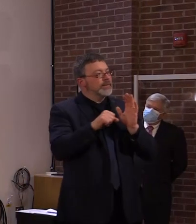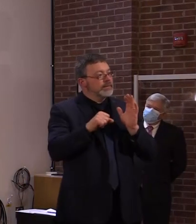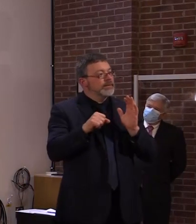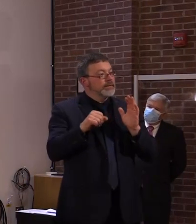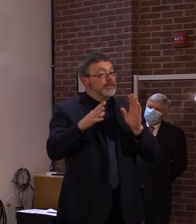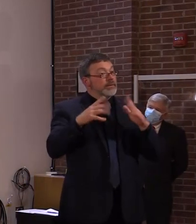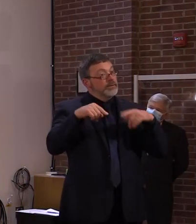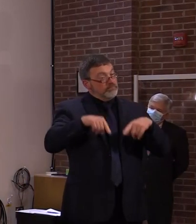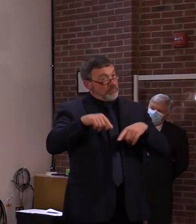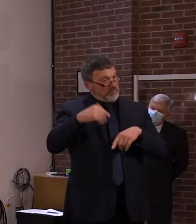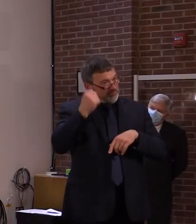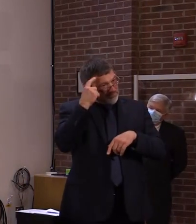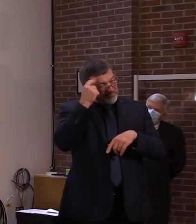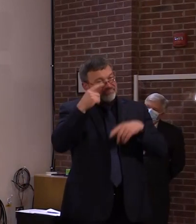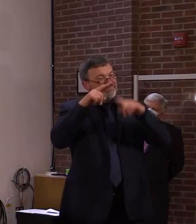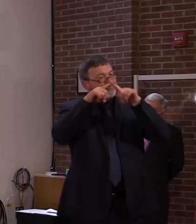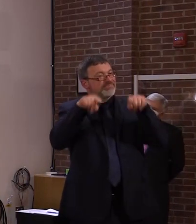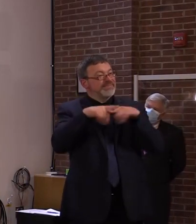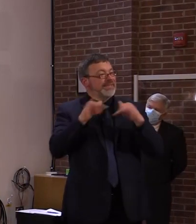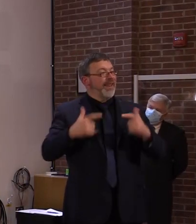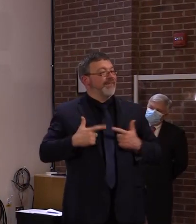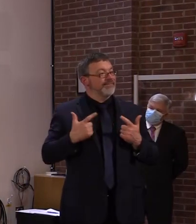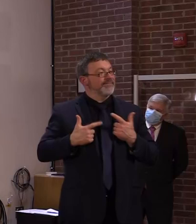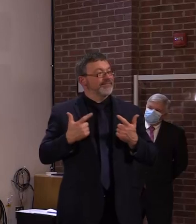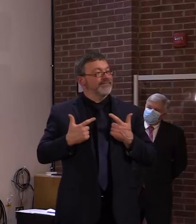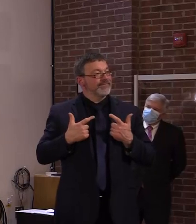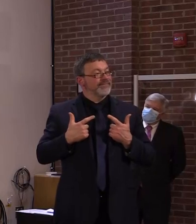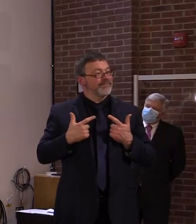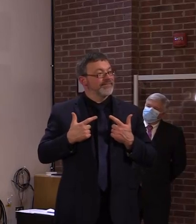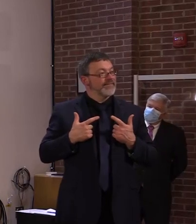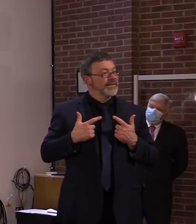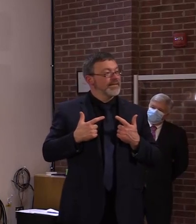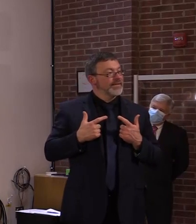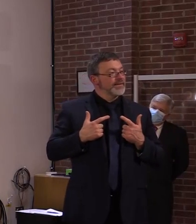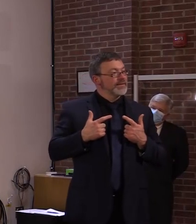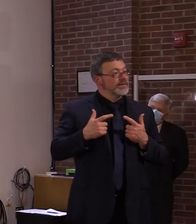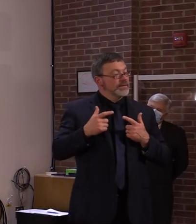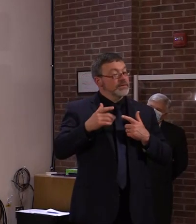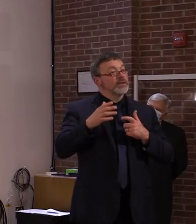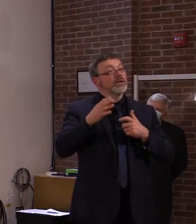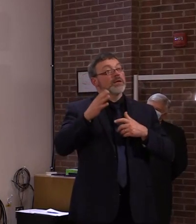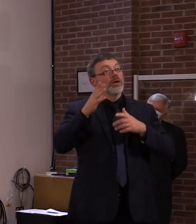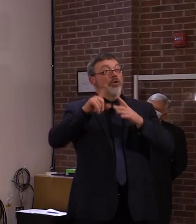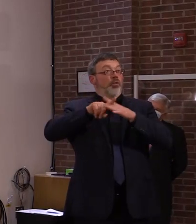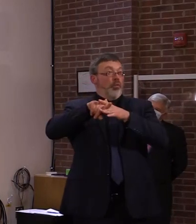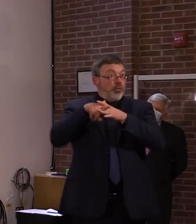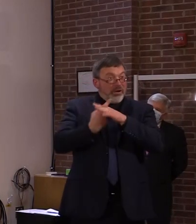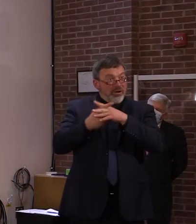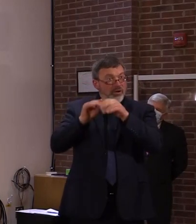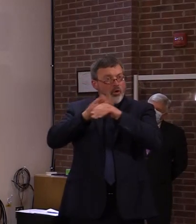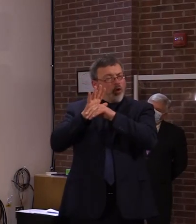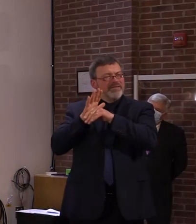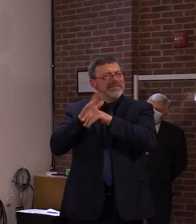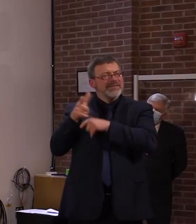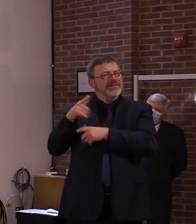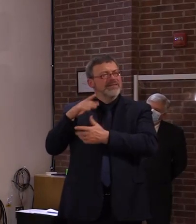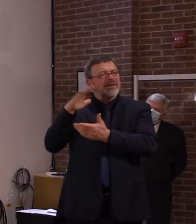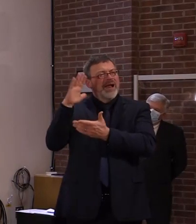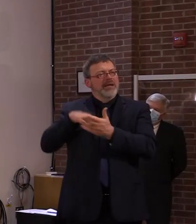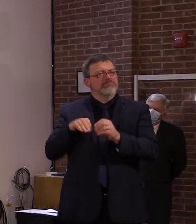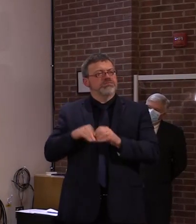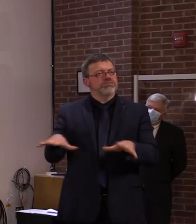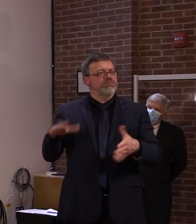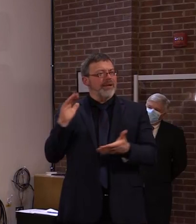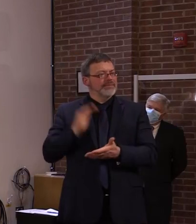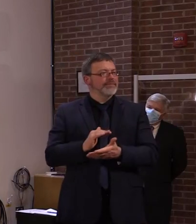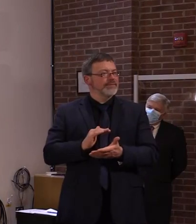it's the same virus, yes, but it's not as transmissible as the Delta variant. And so I would